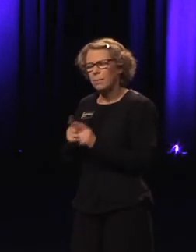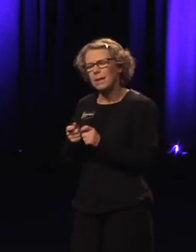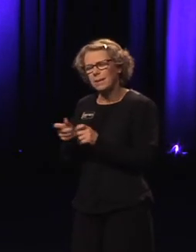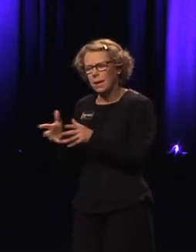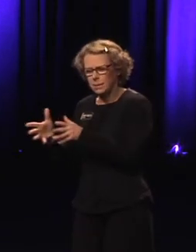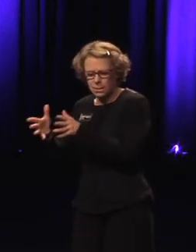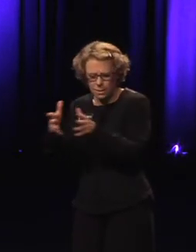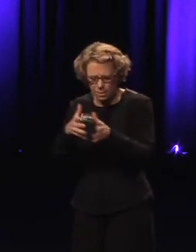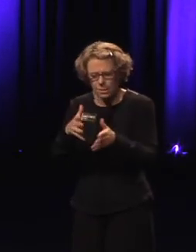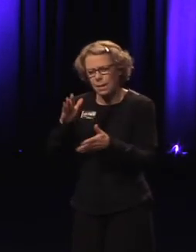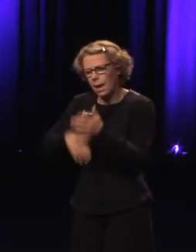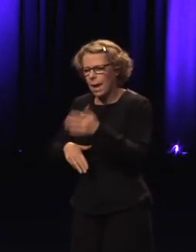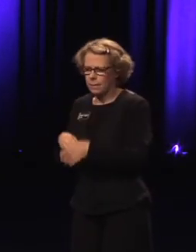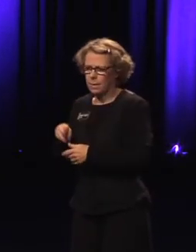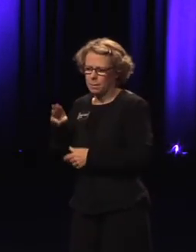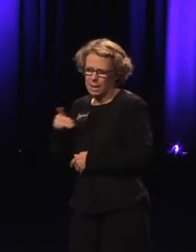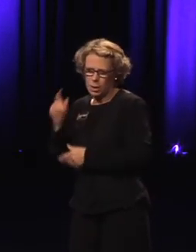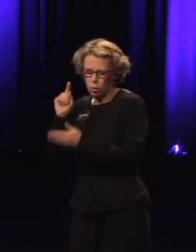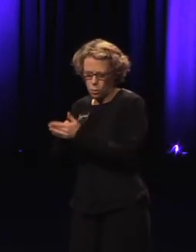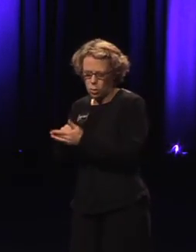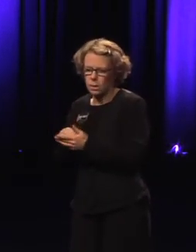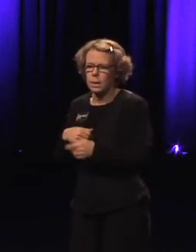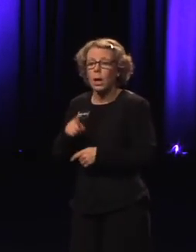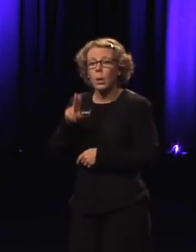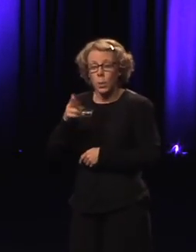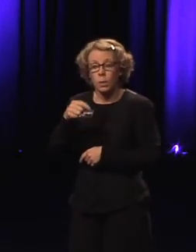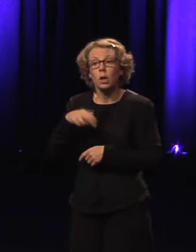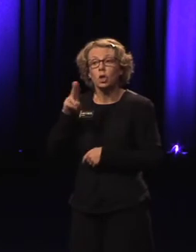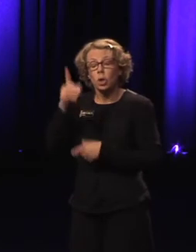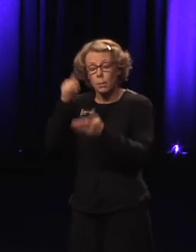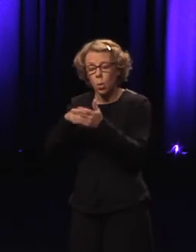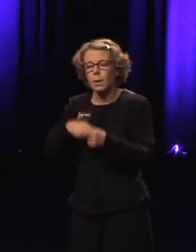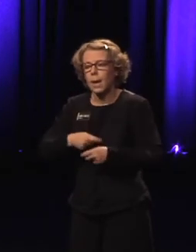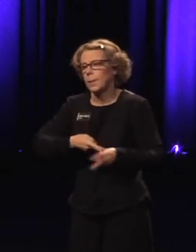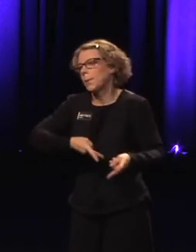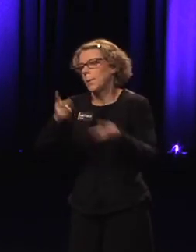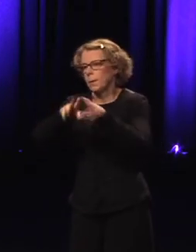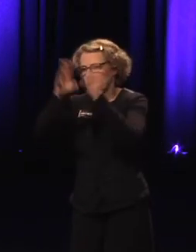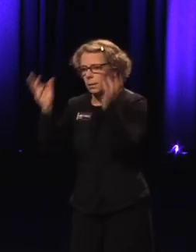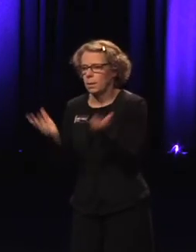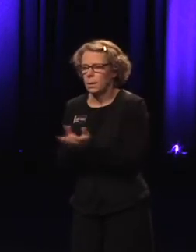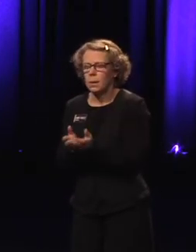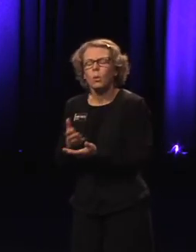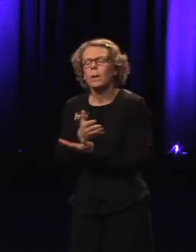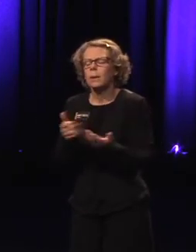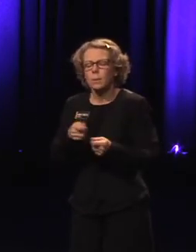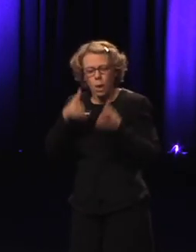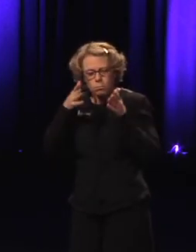new SDGs will be universal and not only addressed in developing